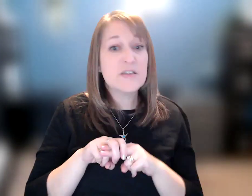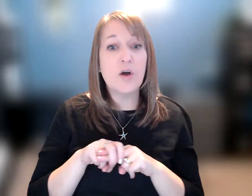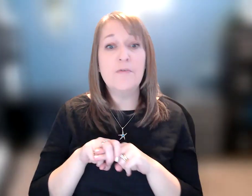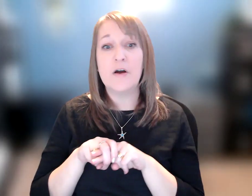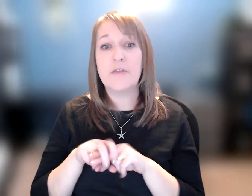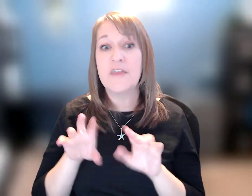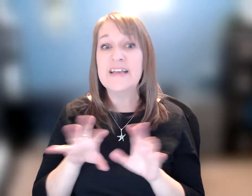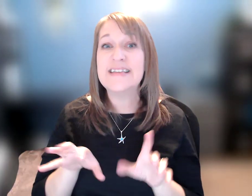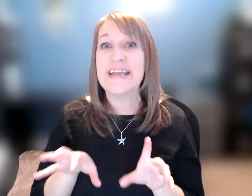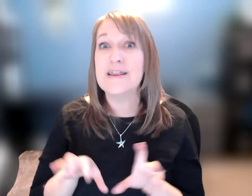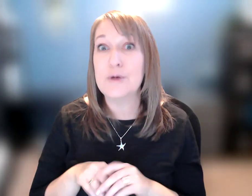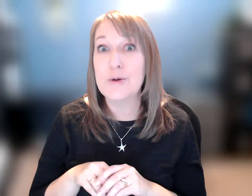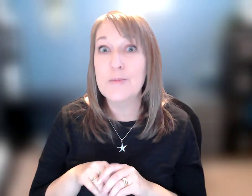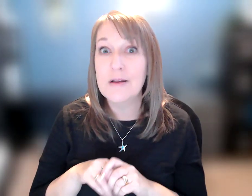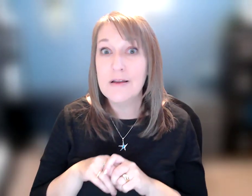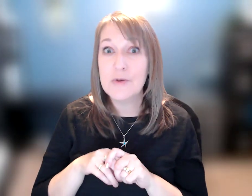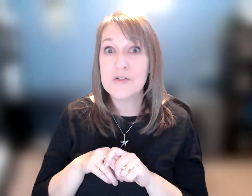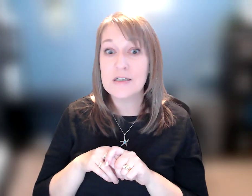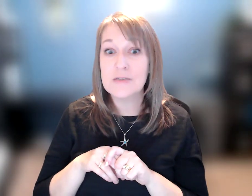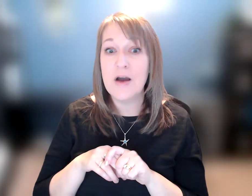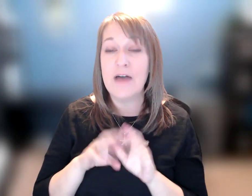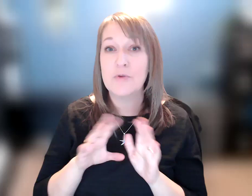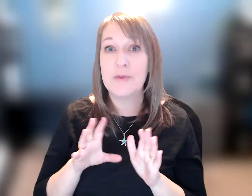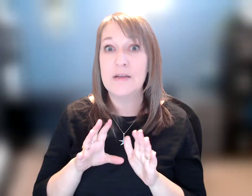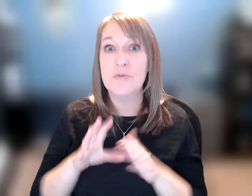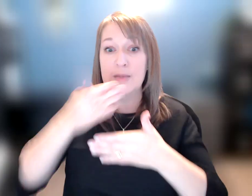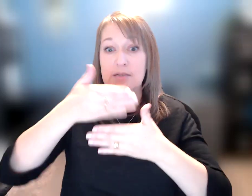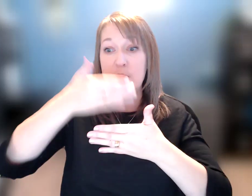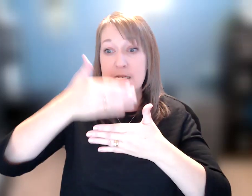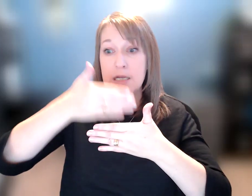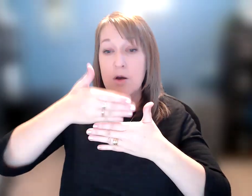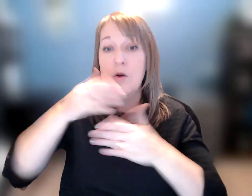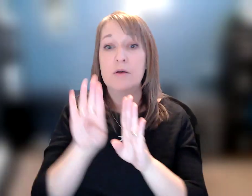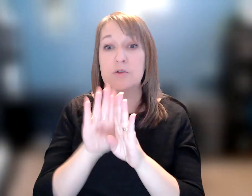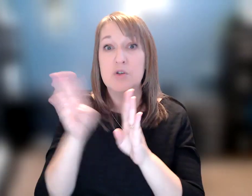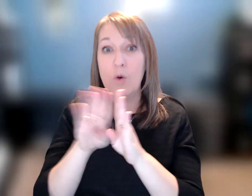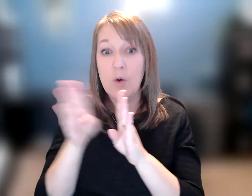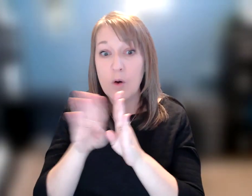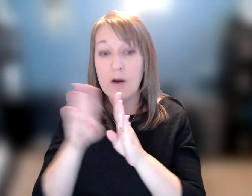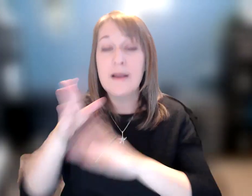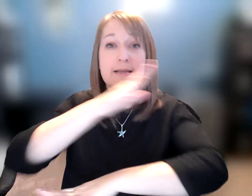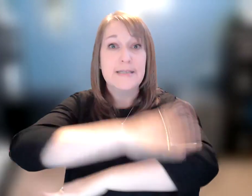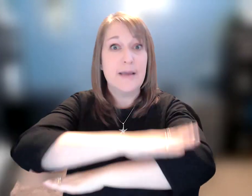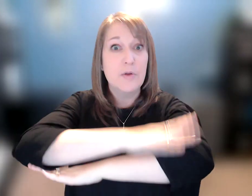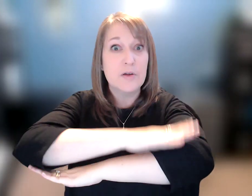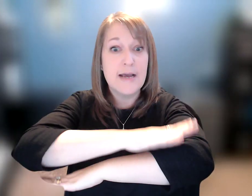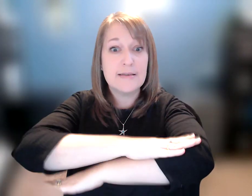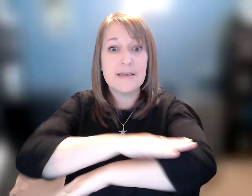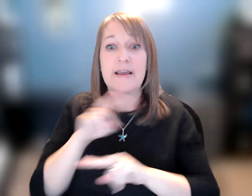So far, the things in the room that we've talked about have repeated movements: window, door, table or desk,